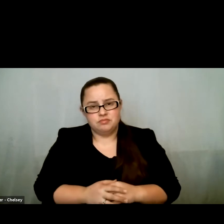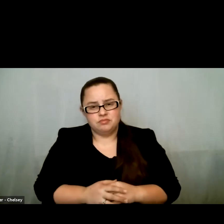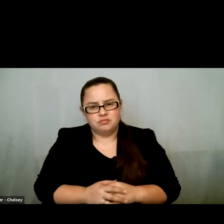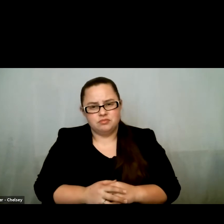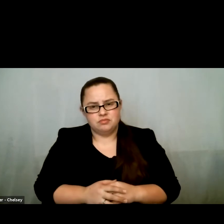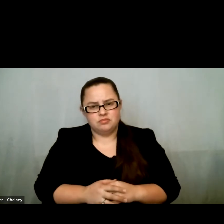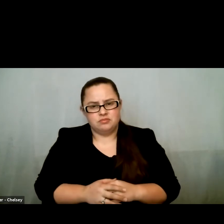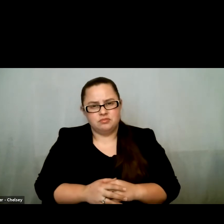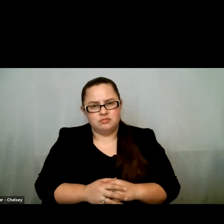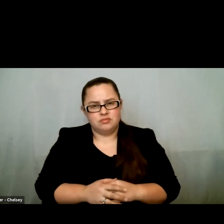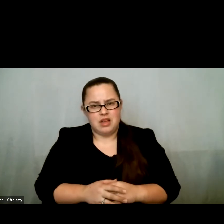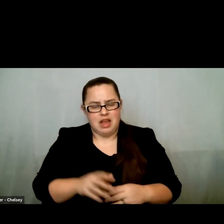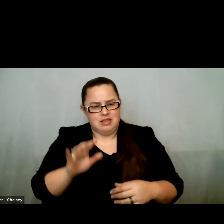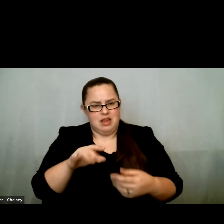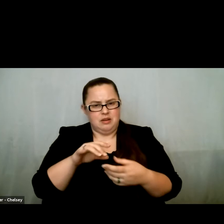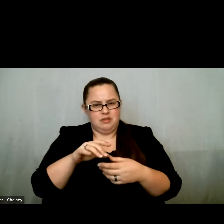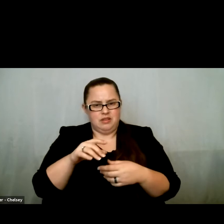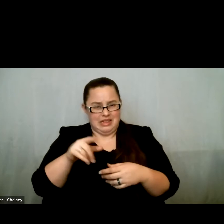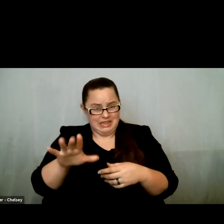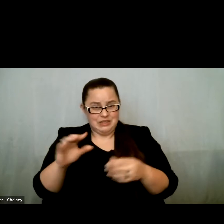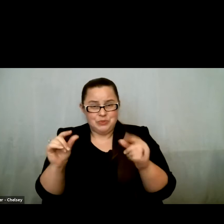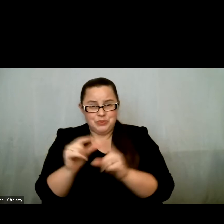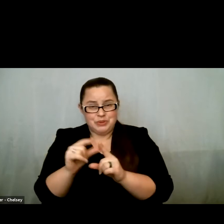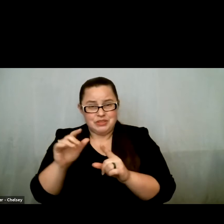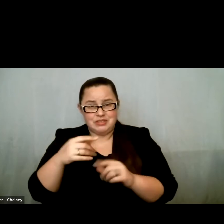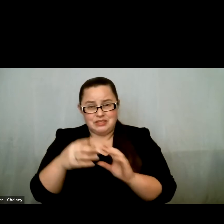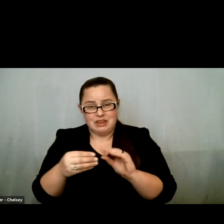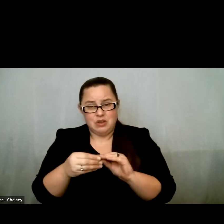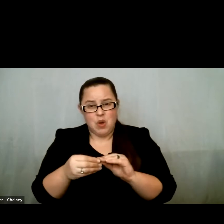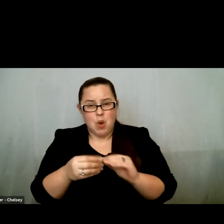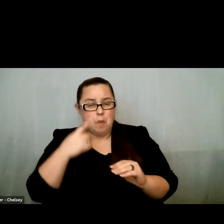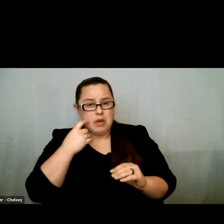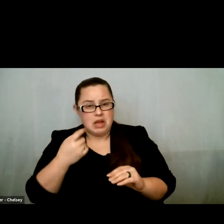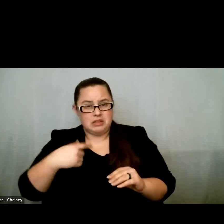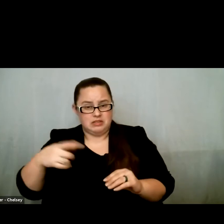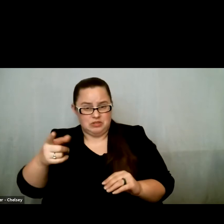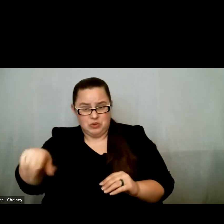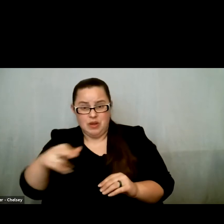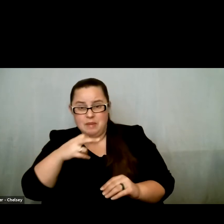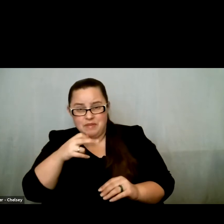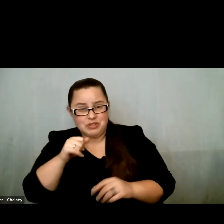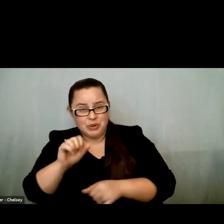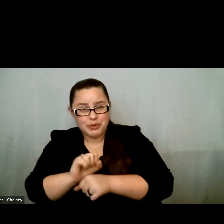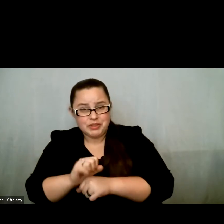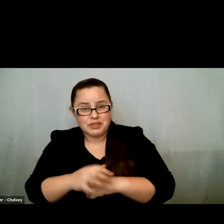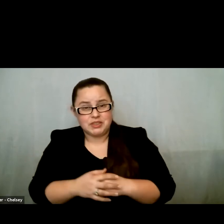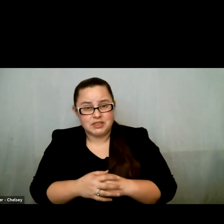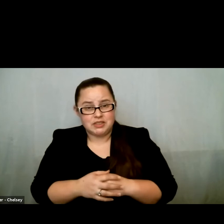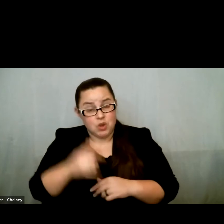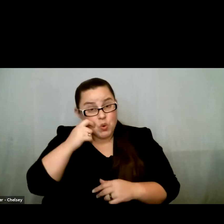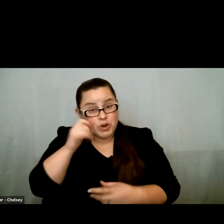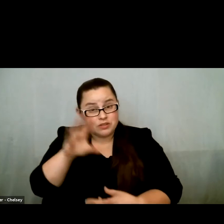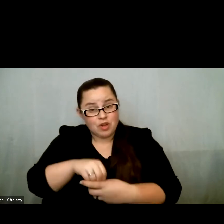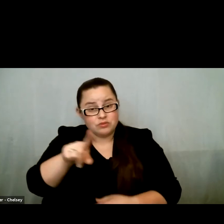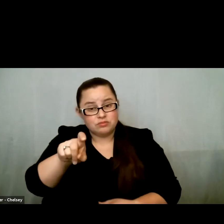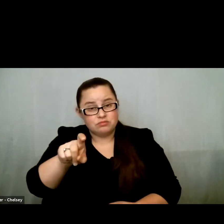said? Because of you MFs were out of work? Did race play a part in it? I